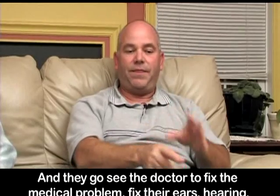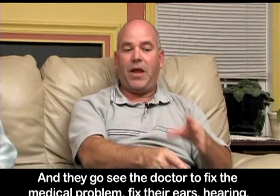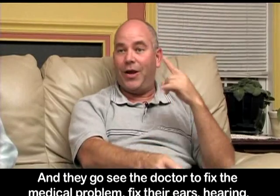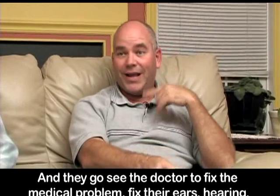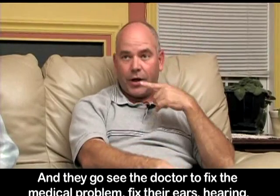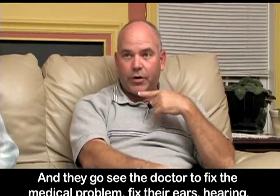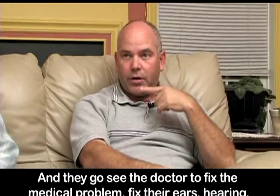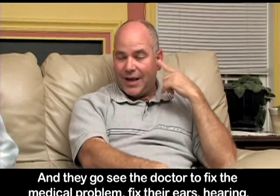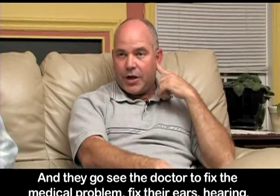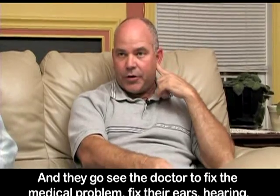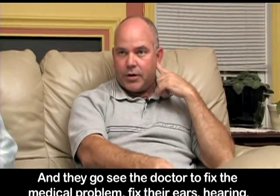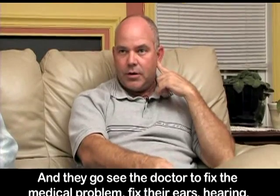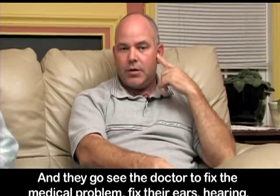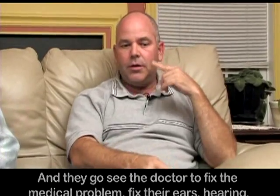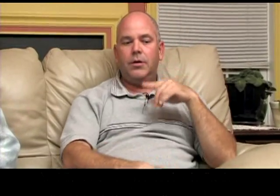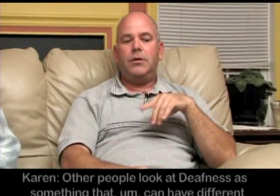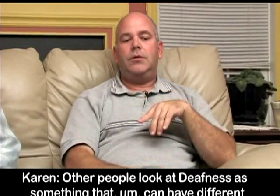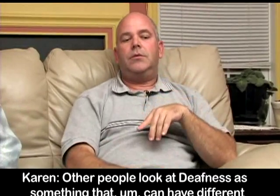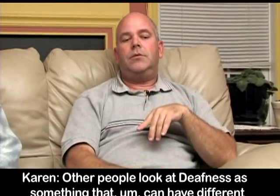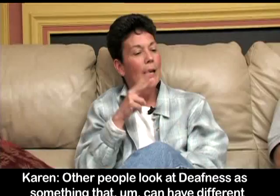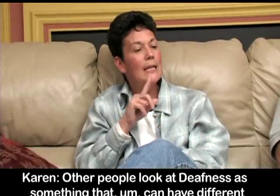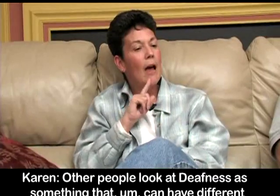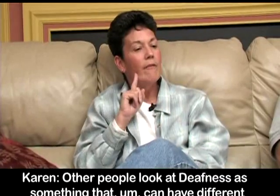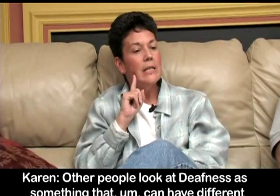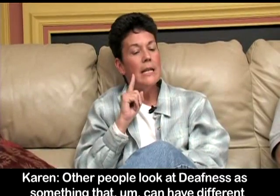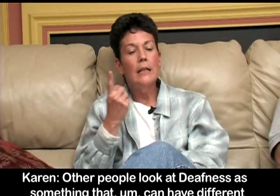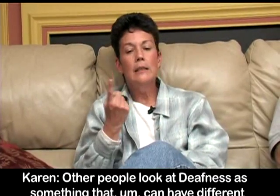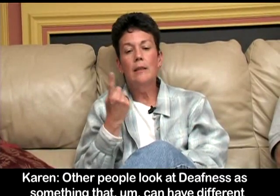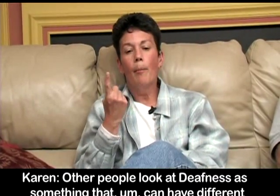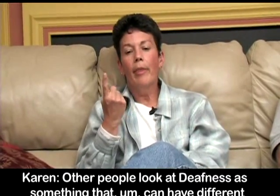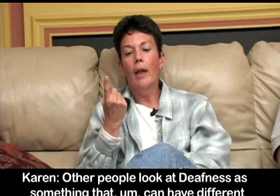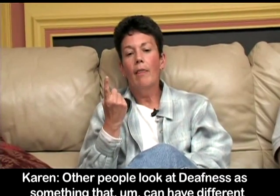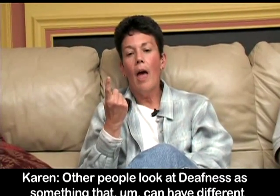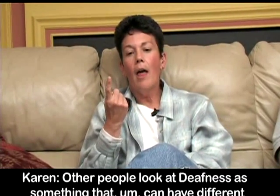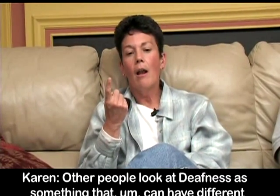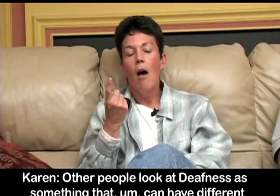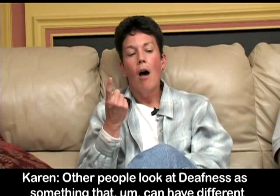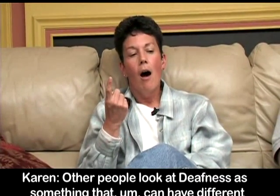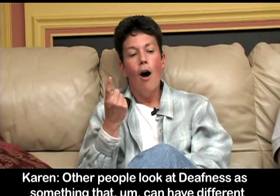their ears. Other people look at deafness as something that